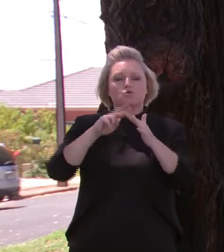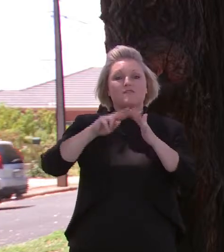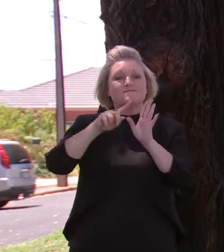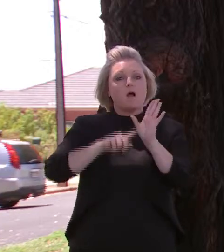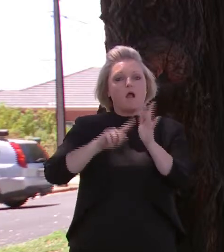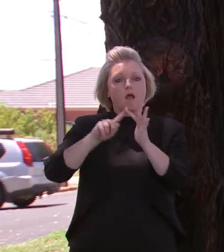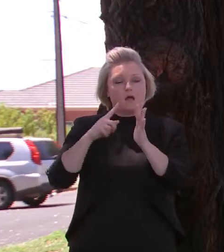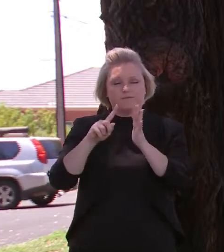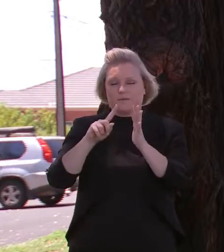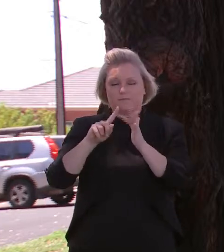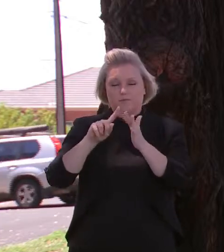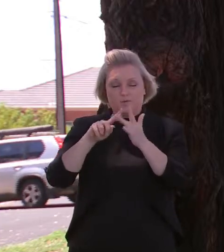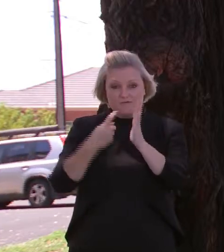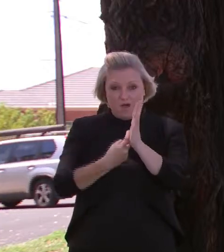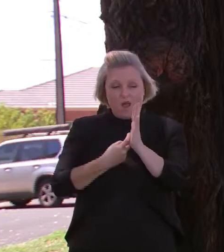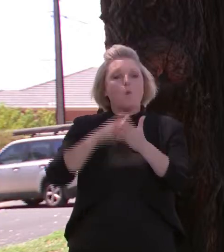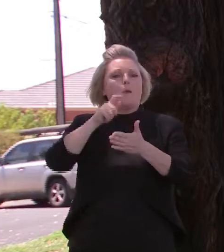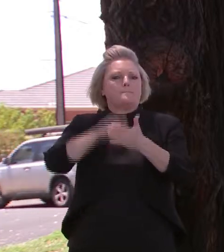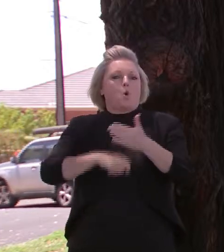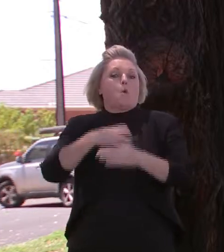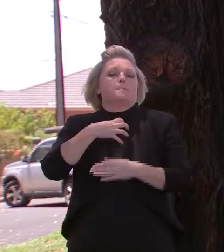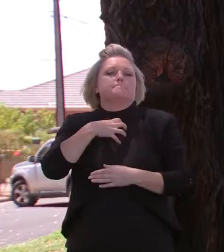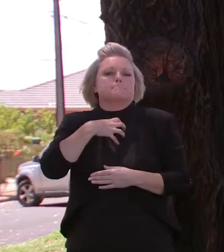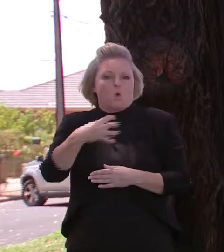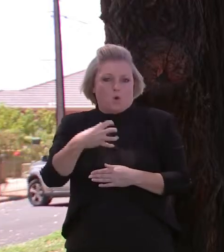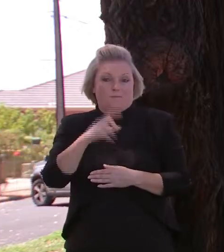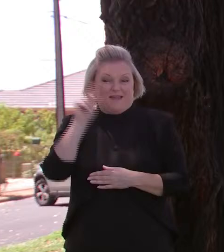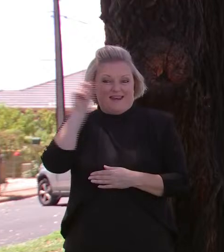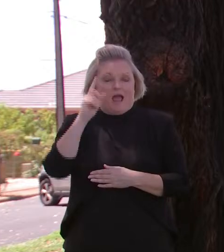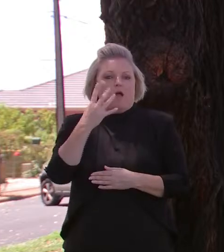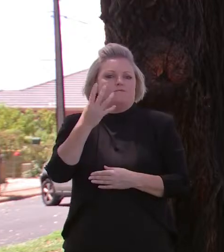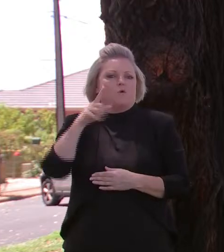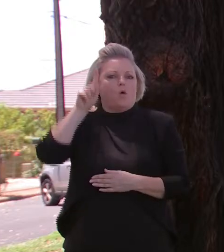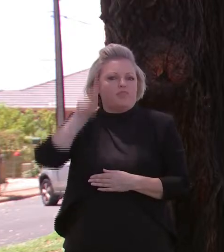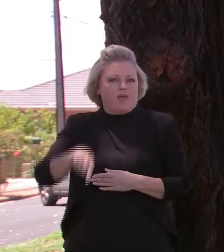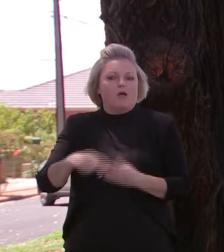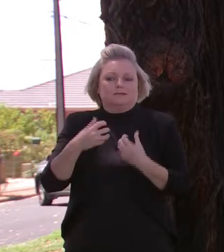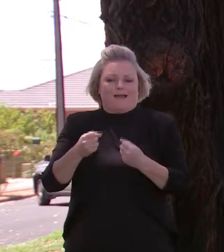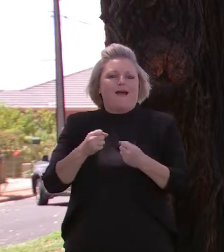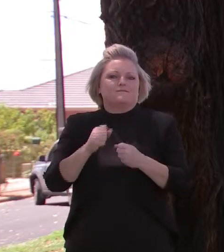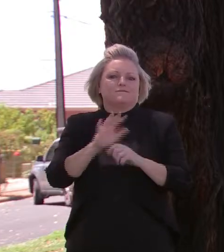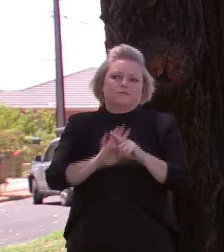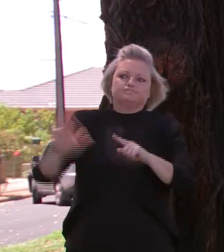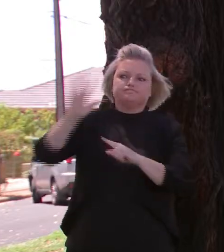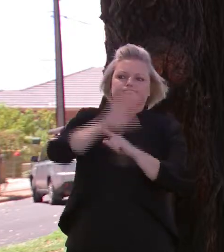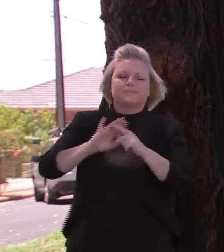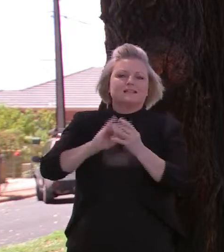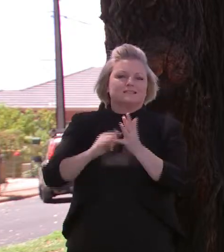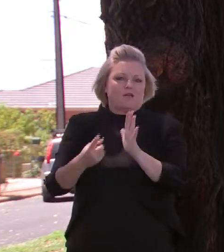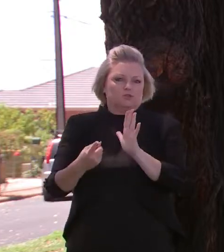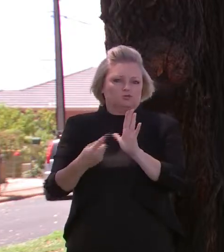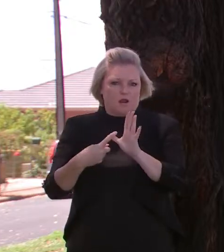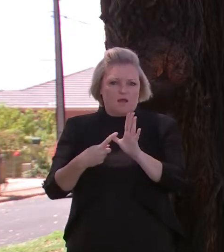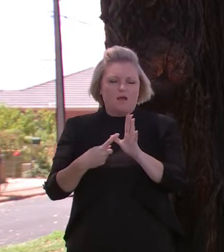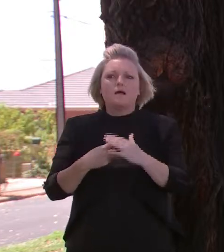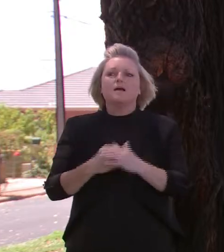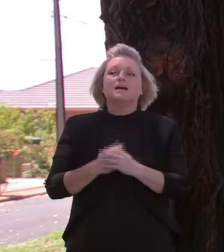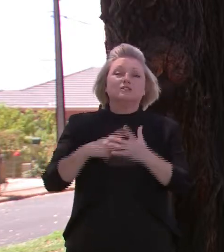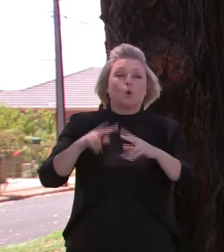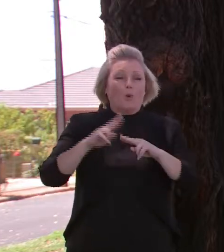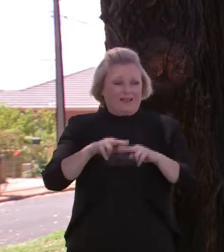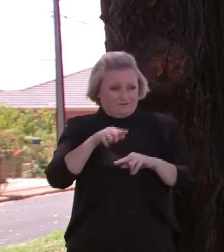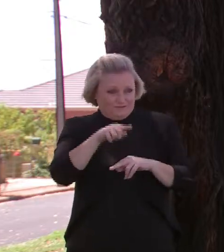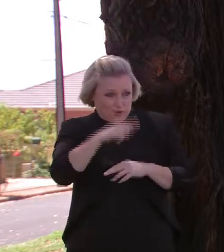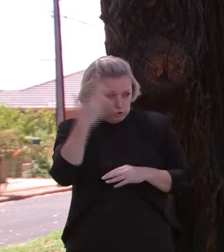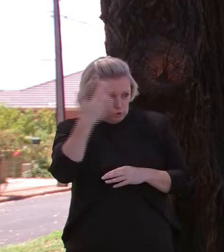that where we have a site where there is a particular concern and people think there is a benefit in providing that extra